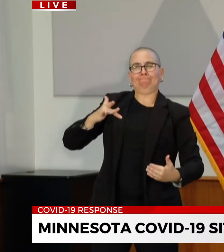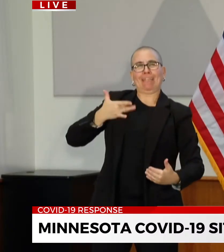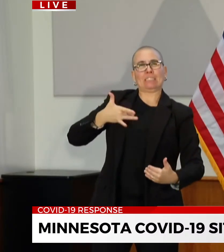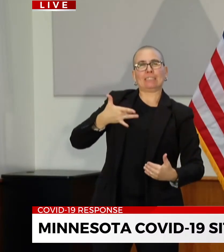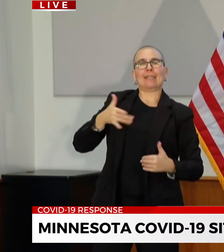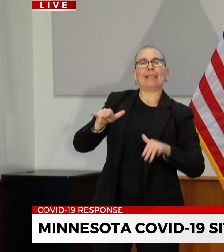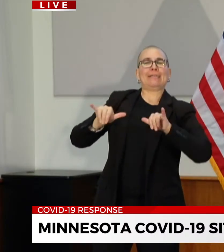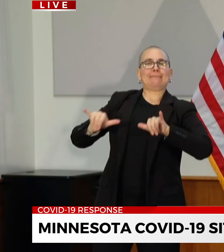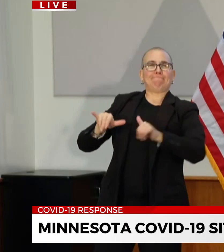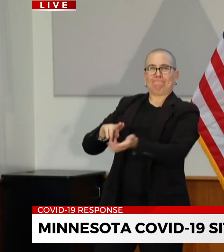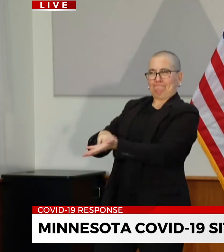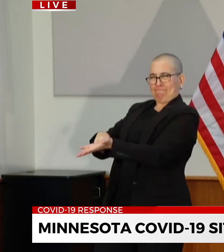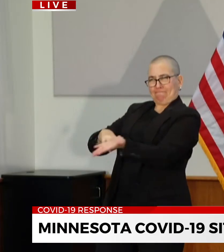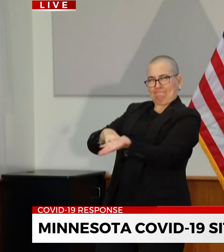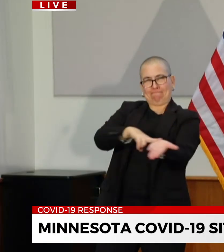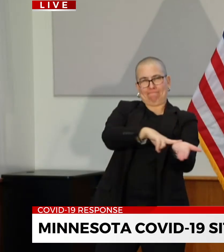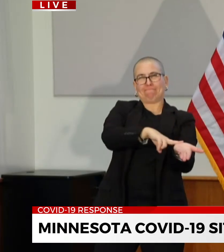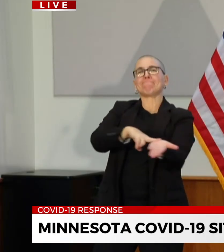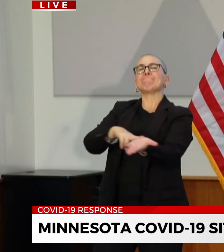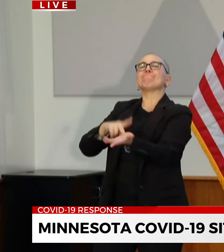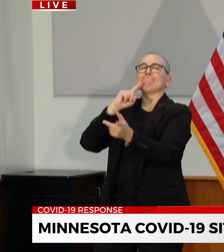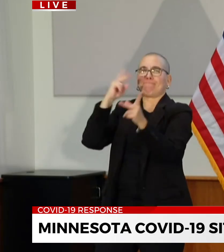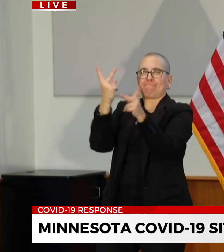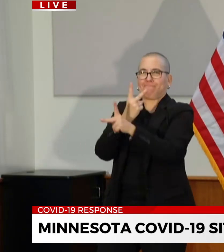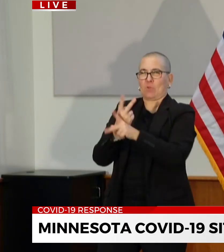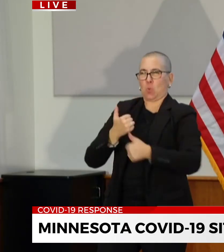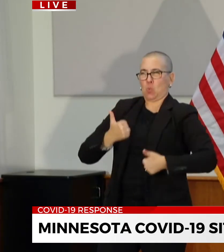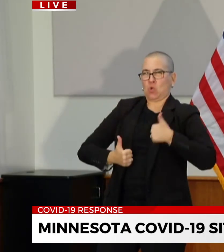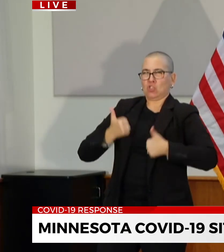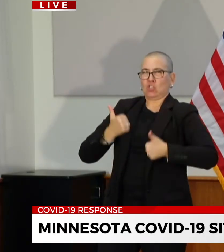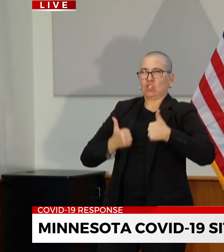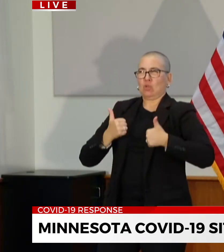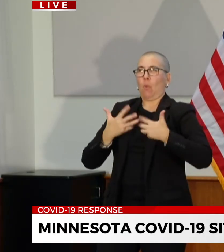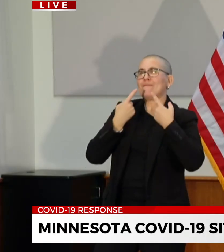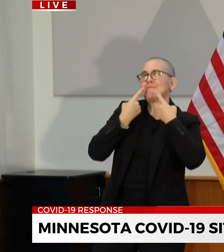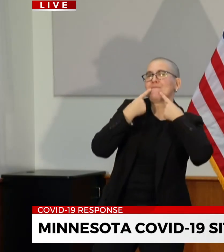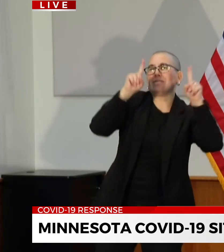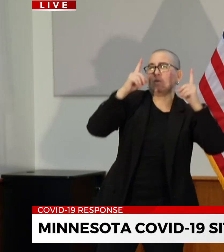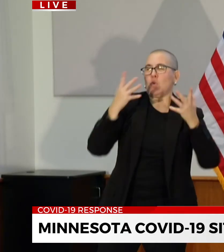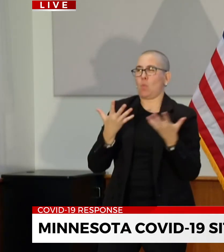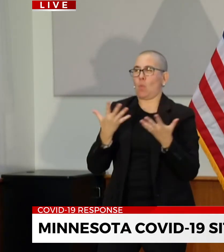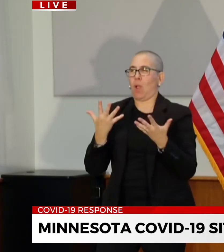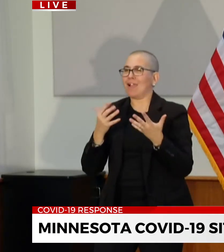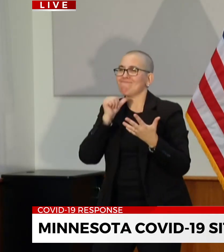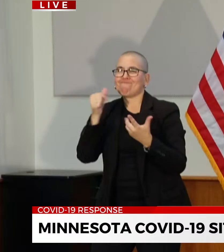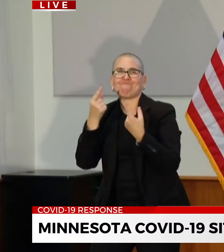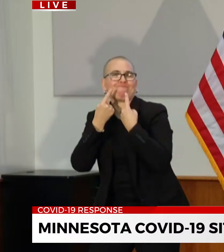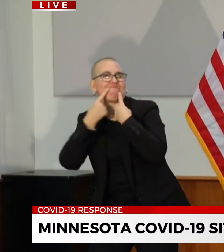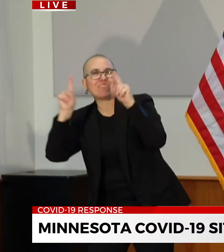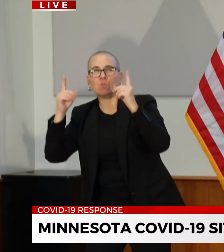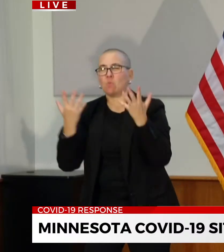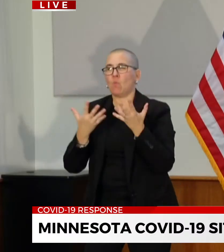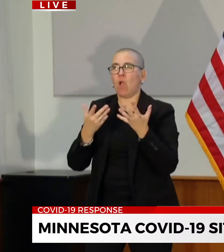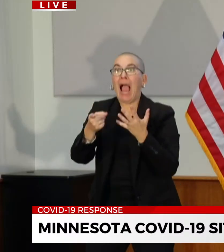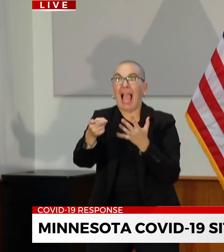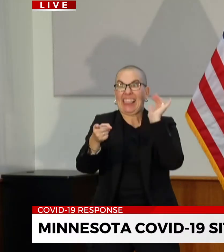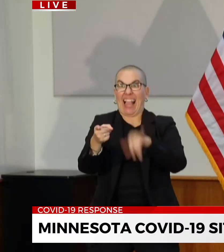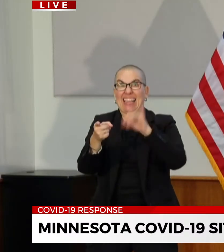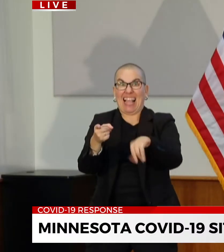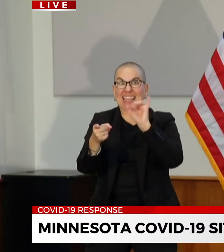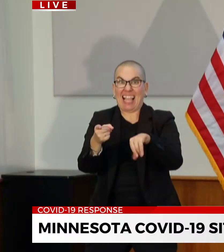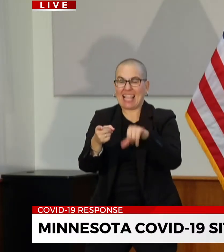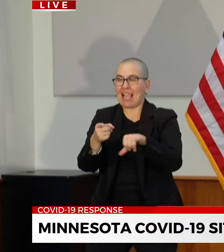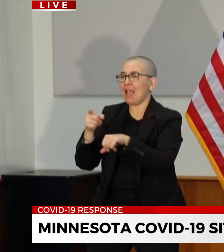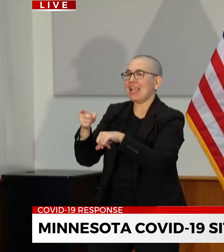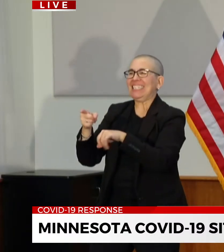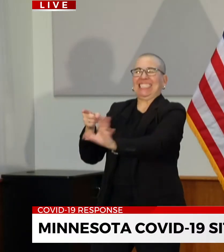percentage of that what works, how far it's going to move the needle, and what we know that the public will be able to